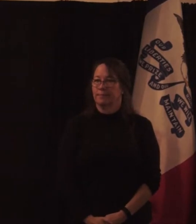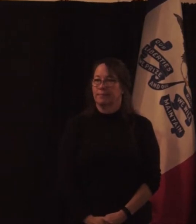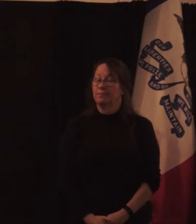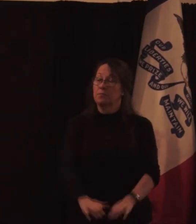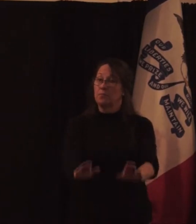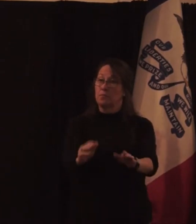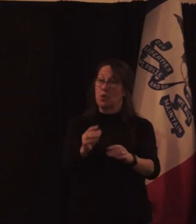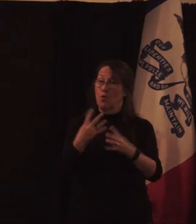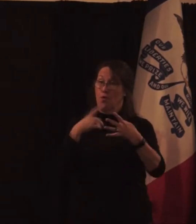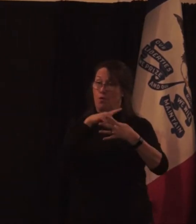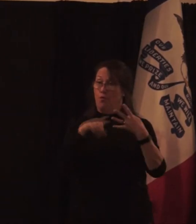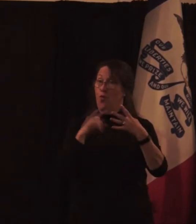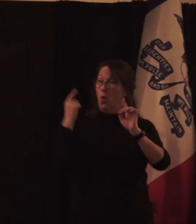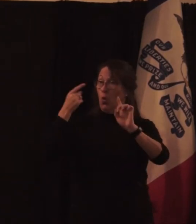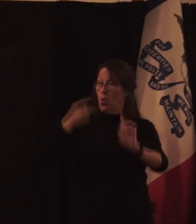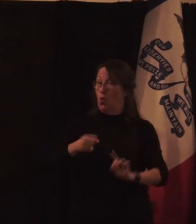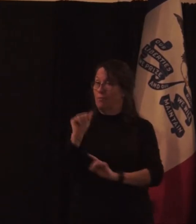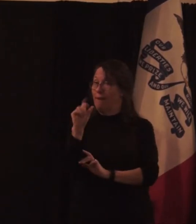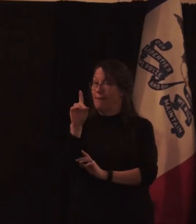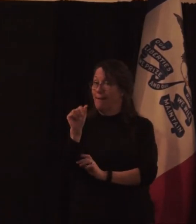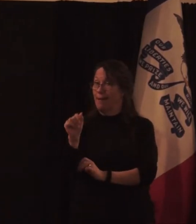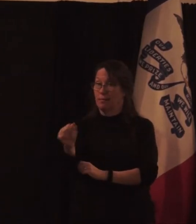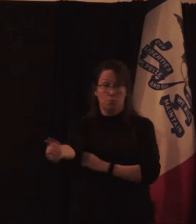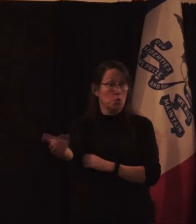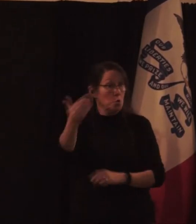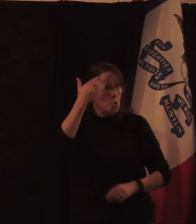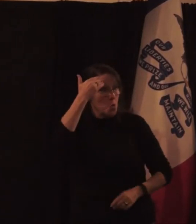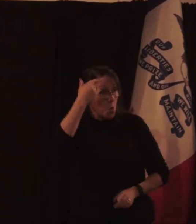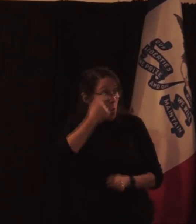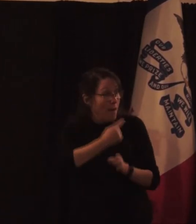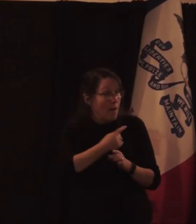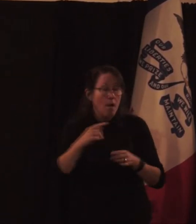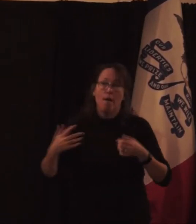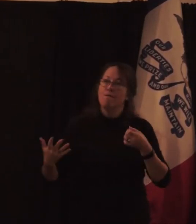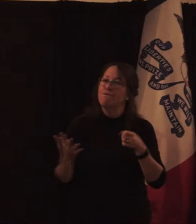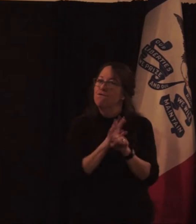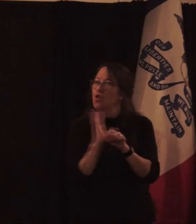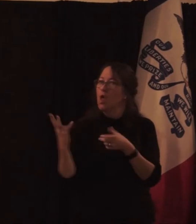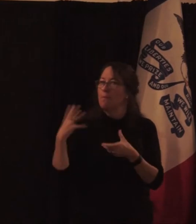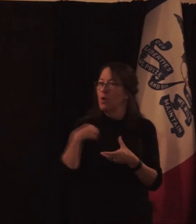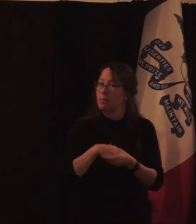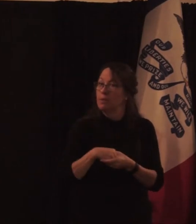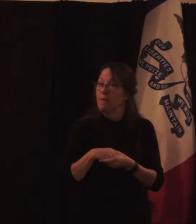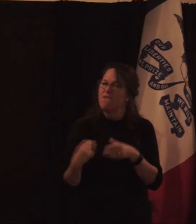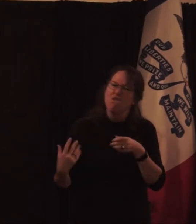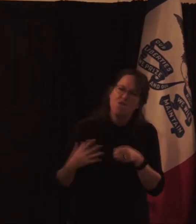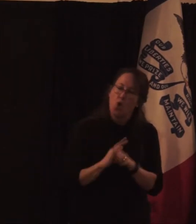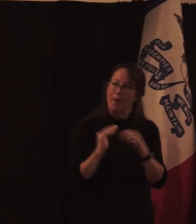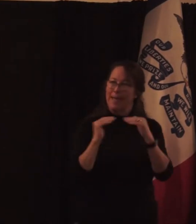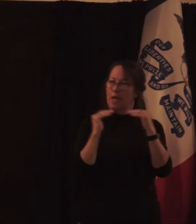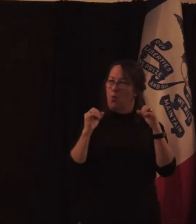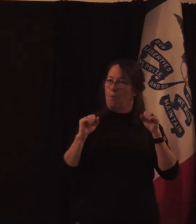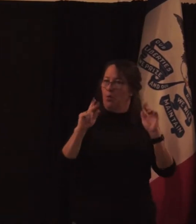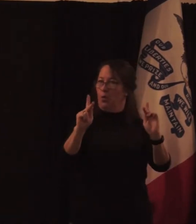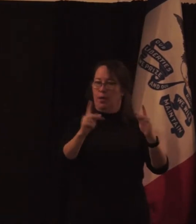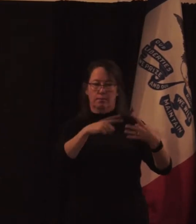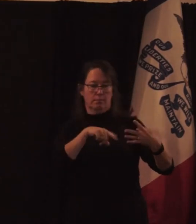July 26, 1990. So the four goals of the ADA, we know what they are, right? Full participation, equal